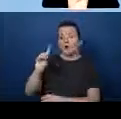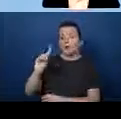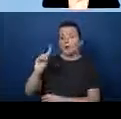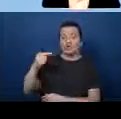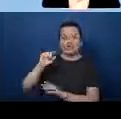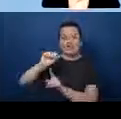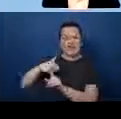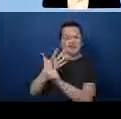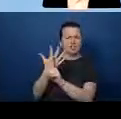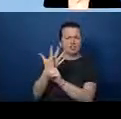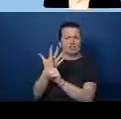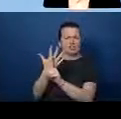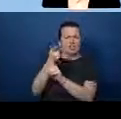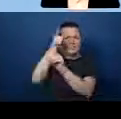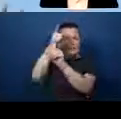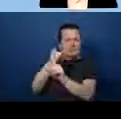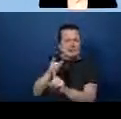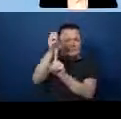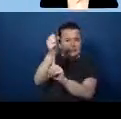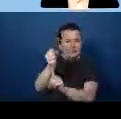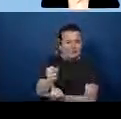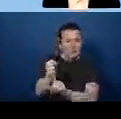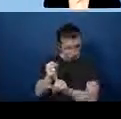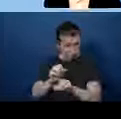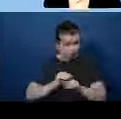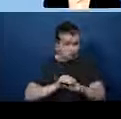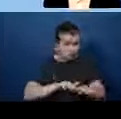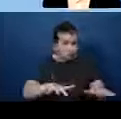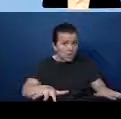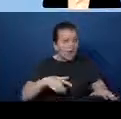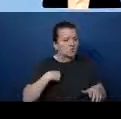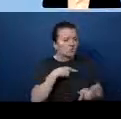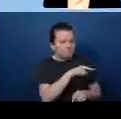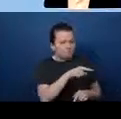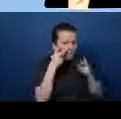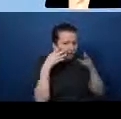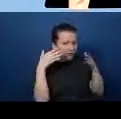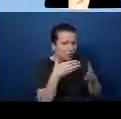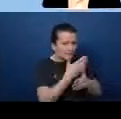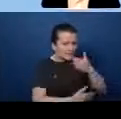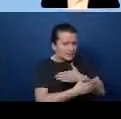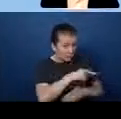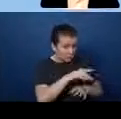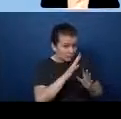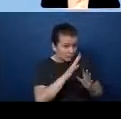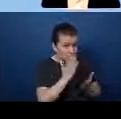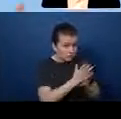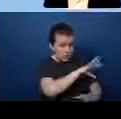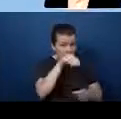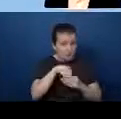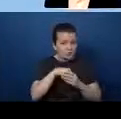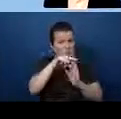implementation, and also to call for age-appropriate and disability-inclusive policies.